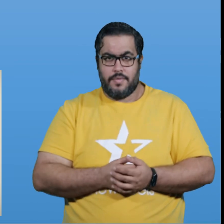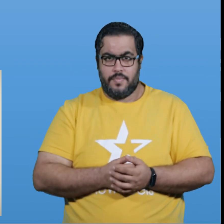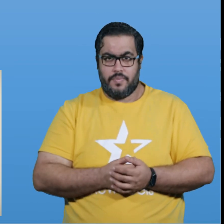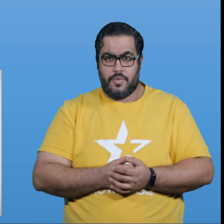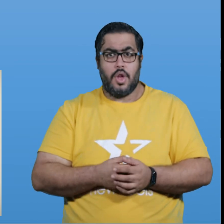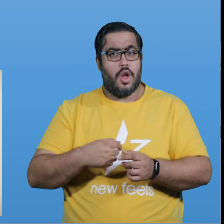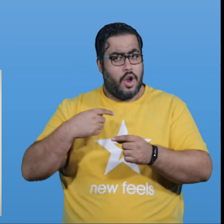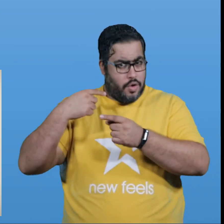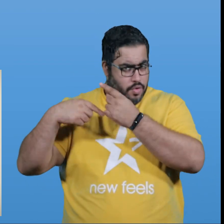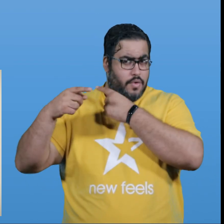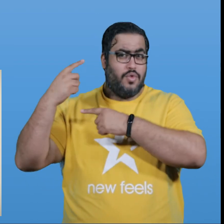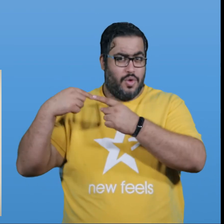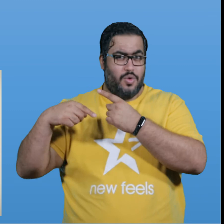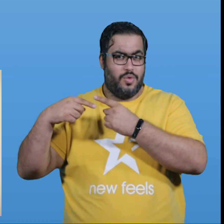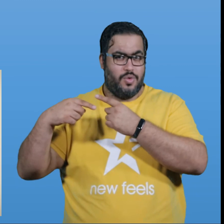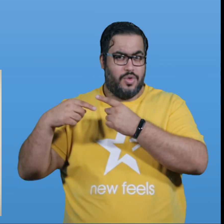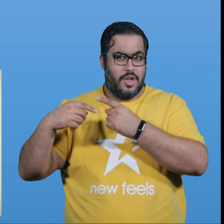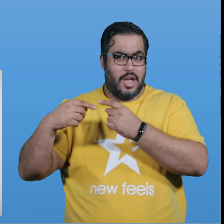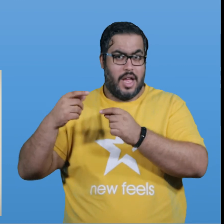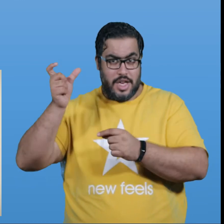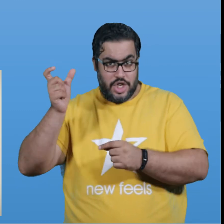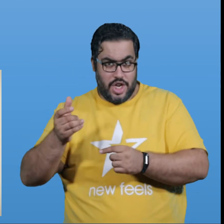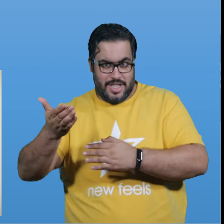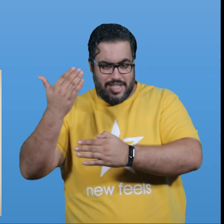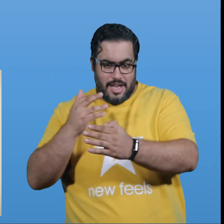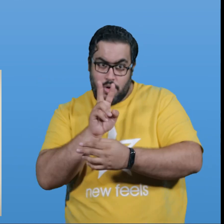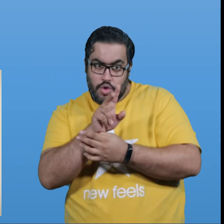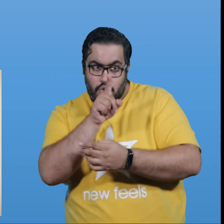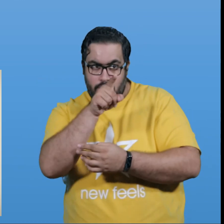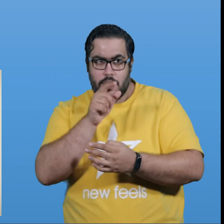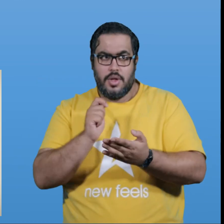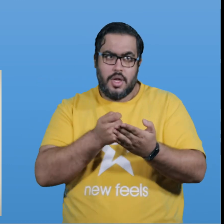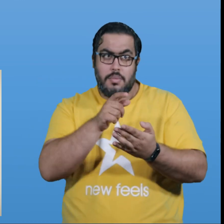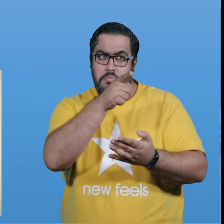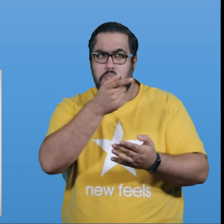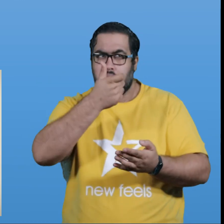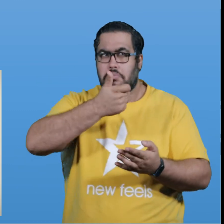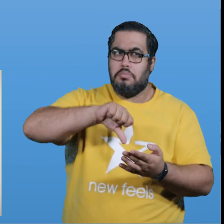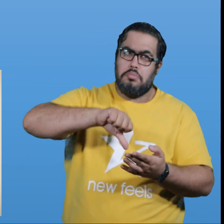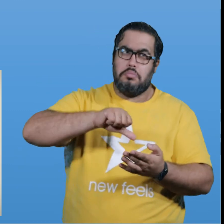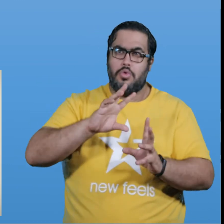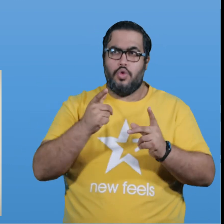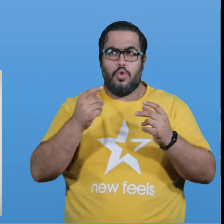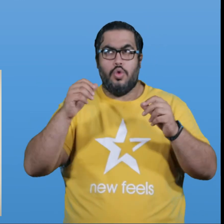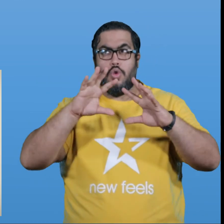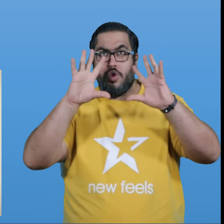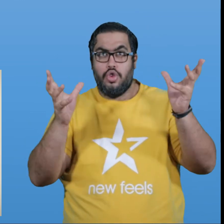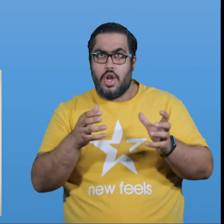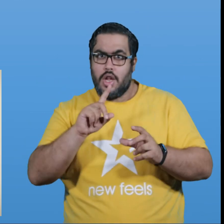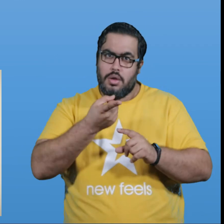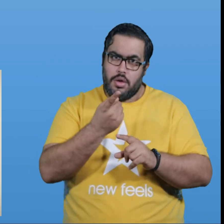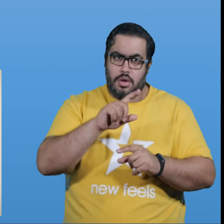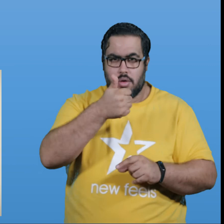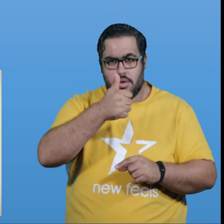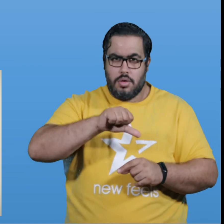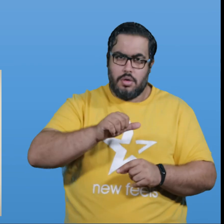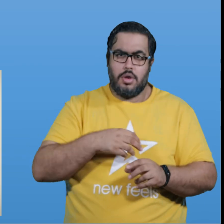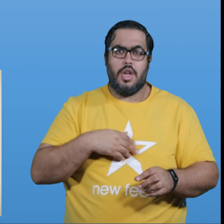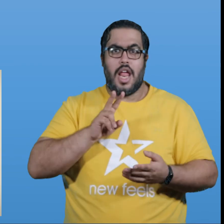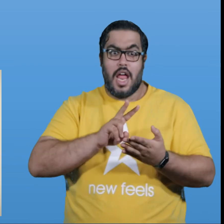Now it's your turn to apply these methods to figure out the questions or the answers to the following questions. From A, B, C, and